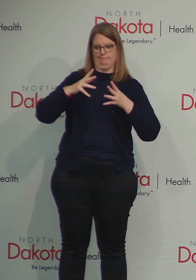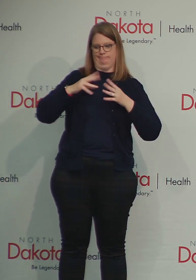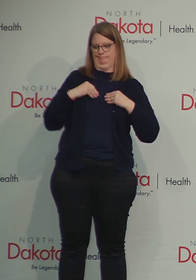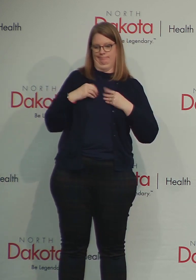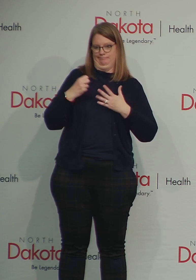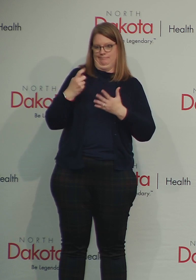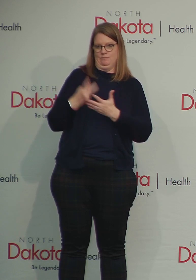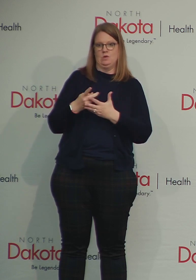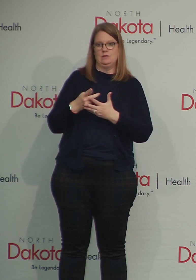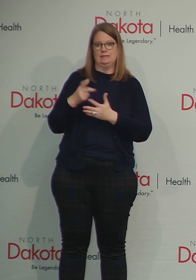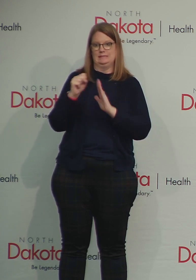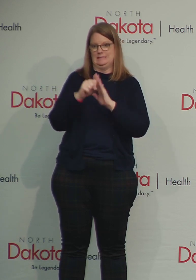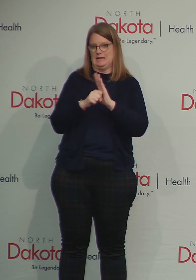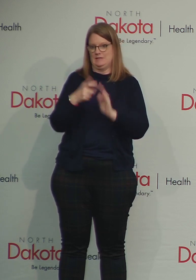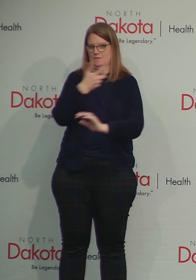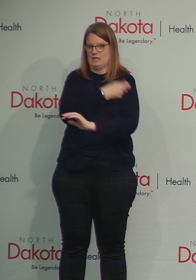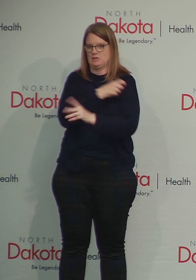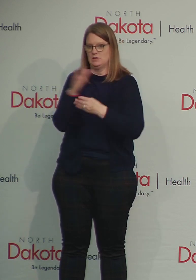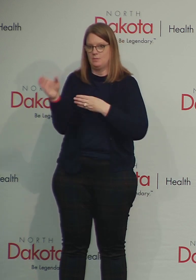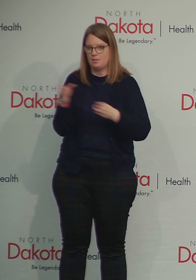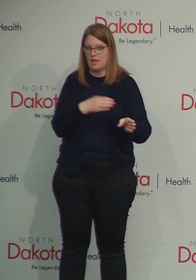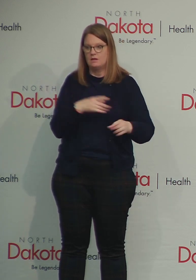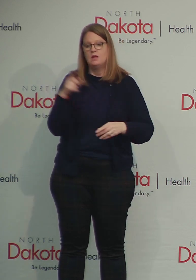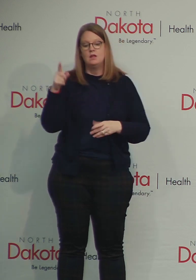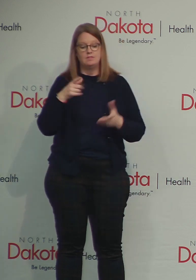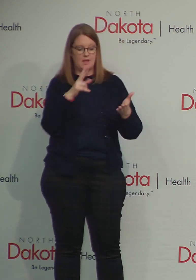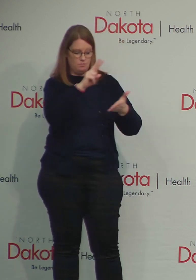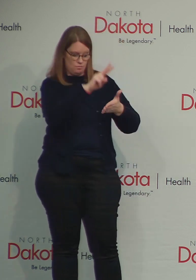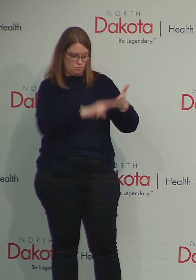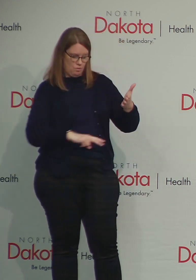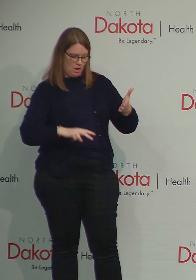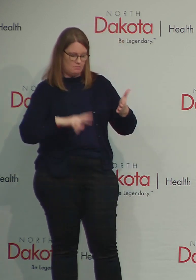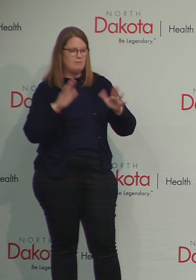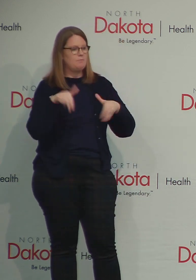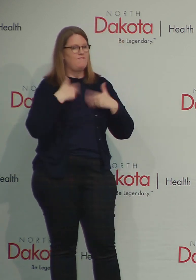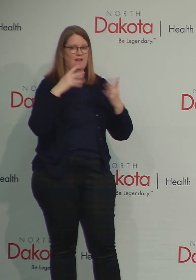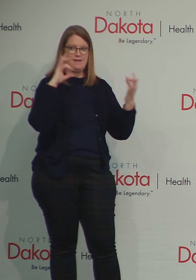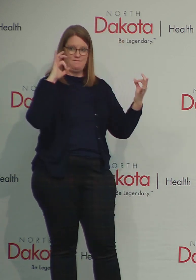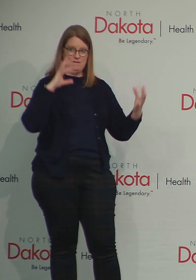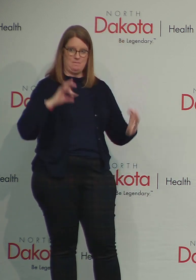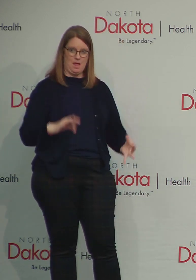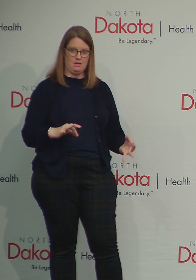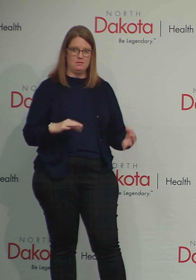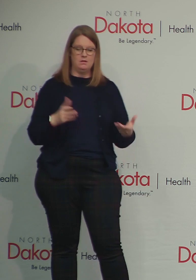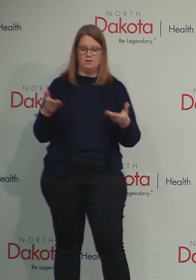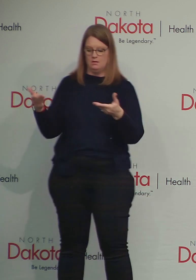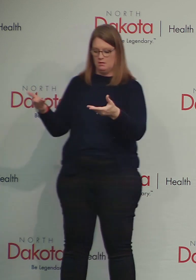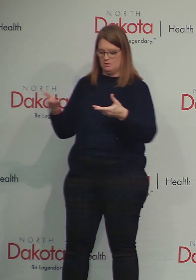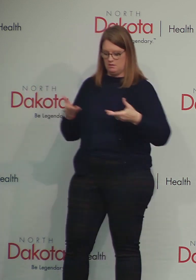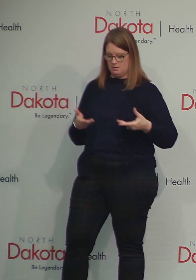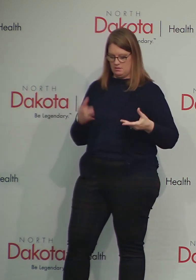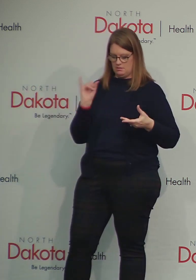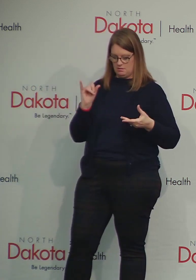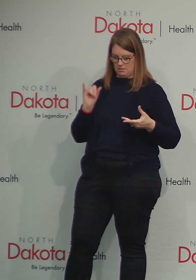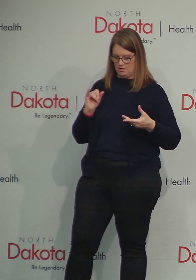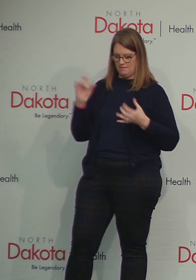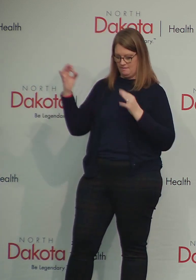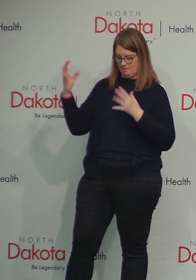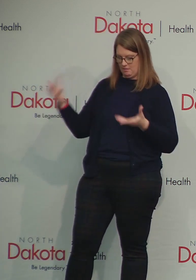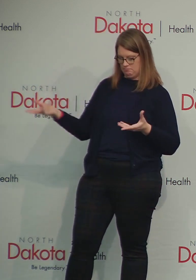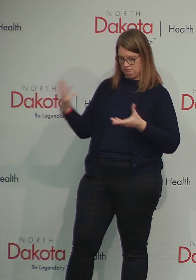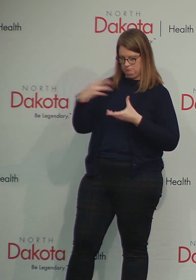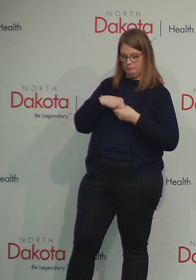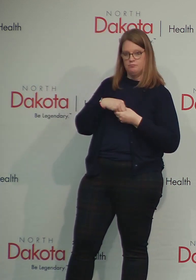COVID vaccination plans. They did provide feedback on our plan, and so we did incorporate some of their